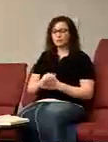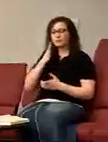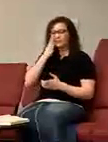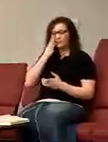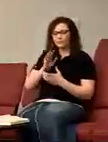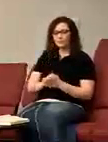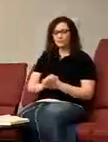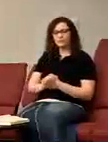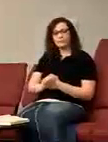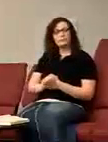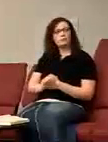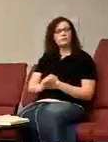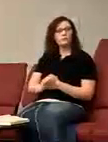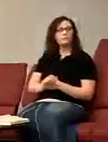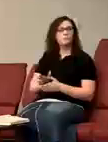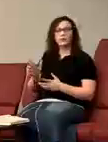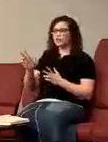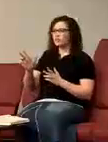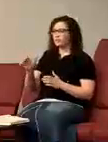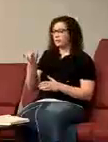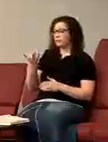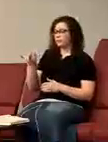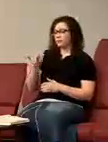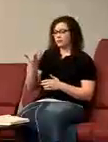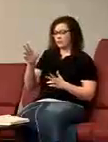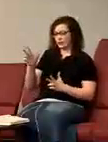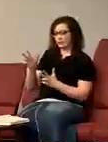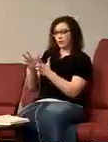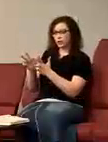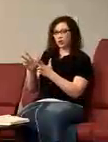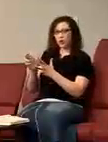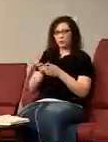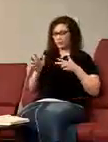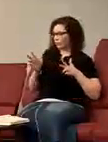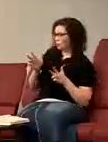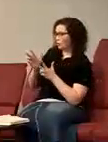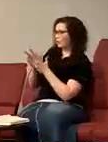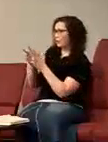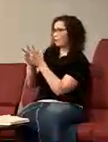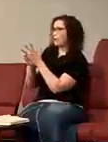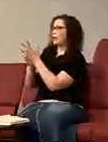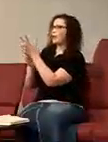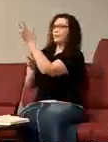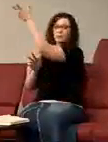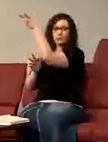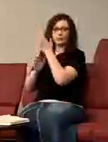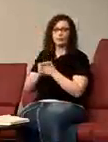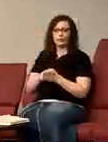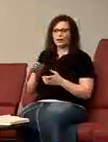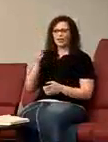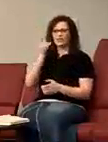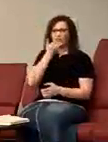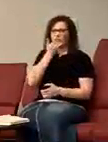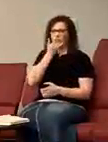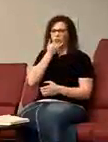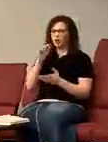full of people pulling a little trailer. And I'm like, something is wrong with this car. So I pull over, and when I went